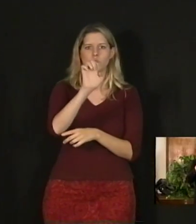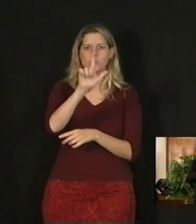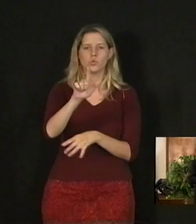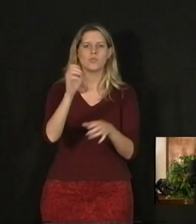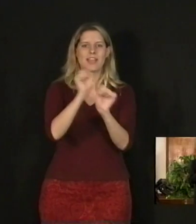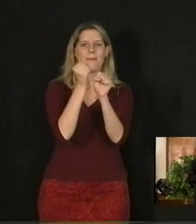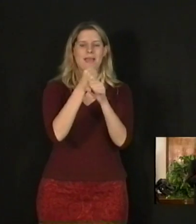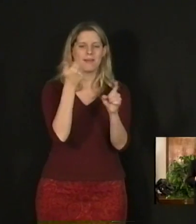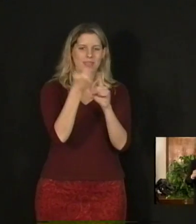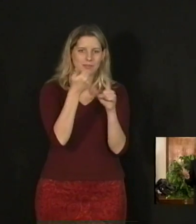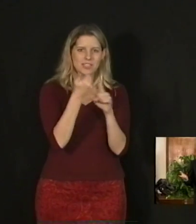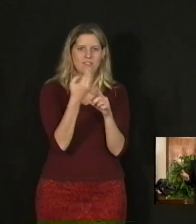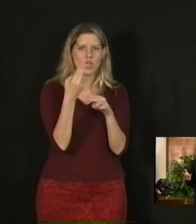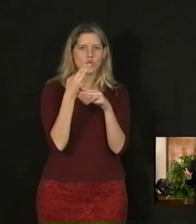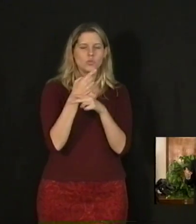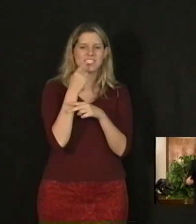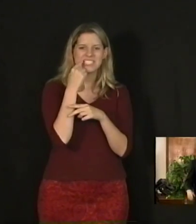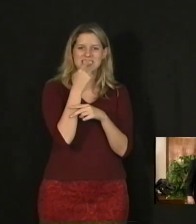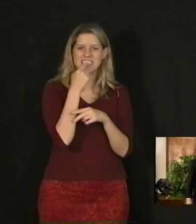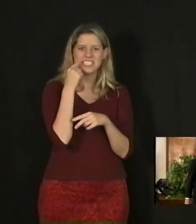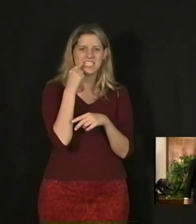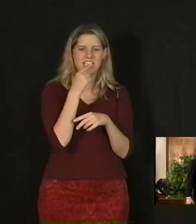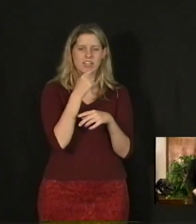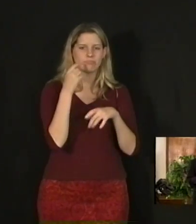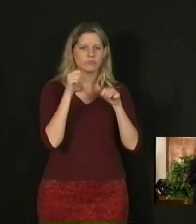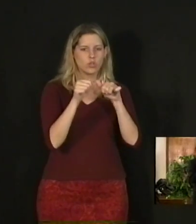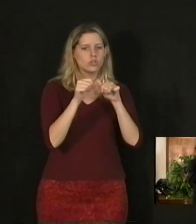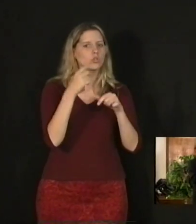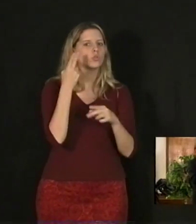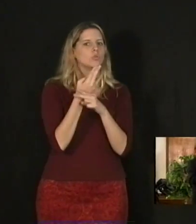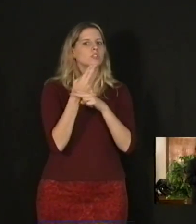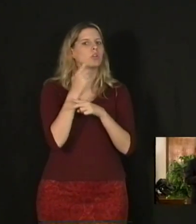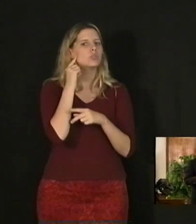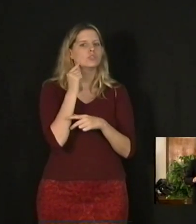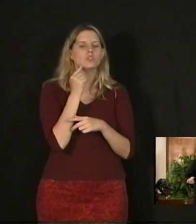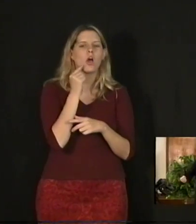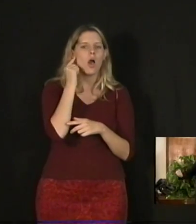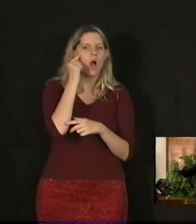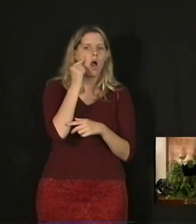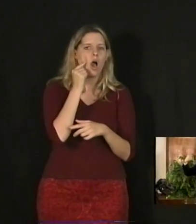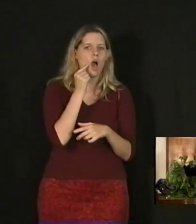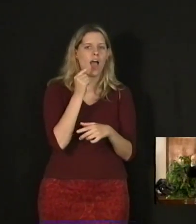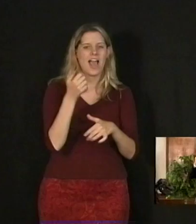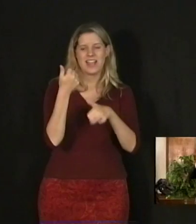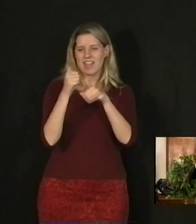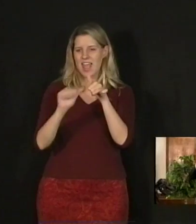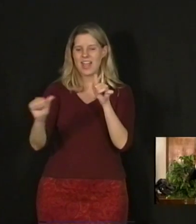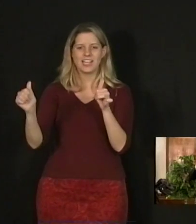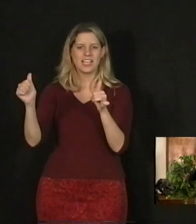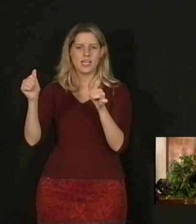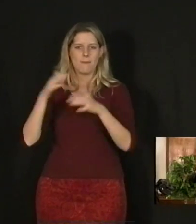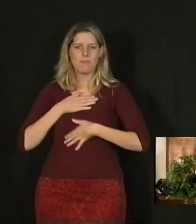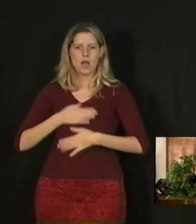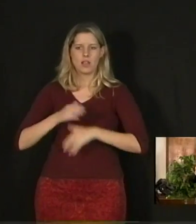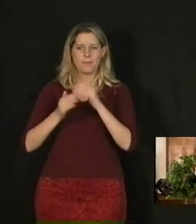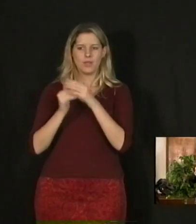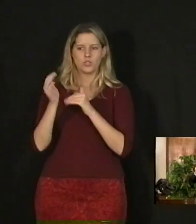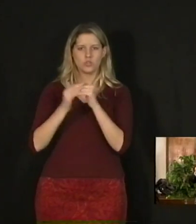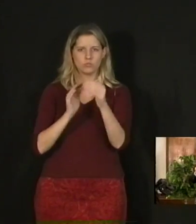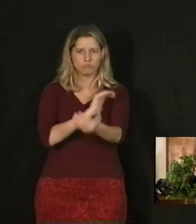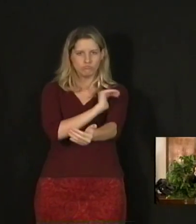their jaws as well as their hands, anything they've got, okay? And any bodybuilder will tell you, the more you build your muscles, the bigger the bones